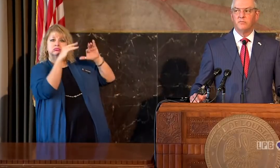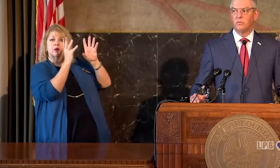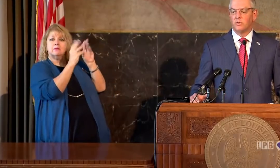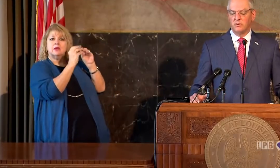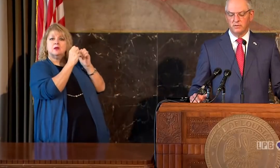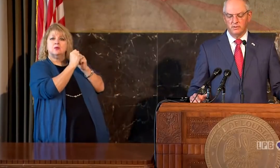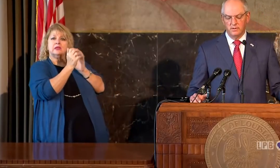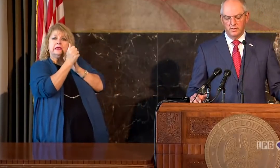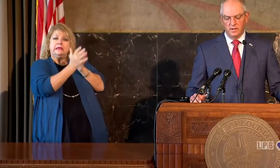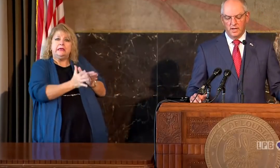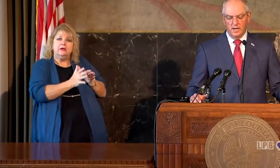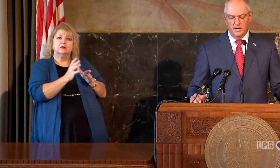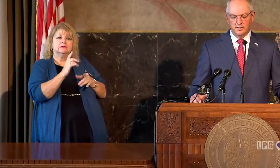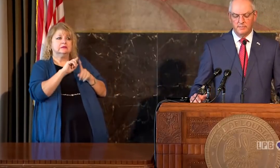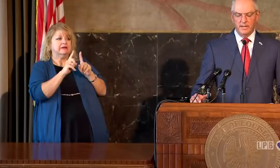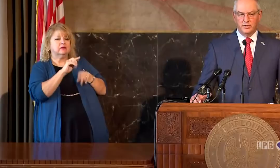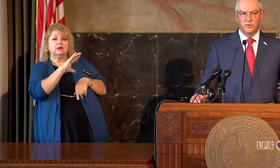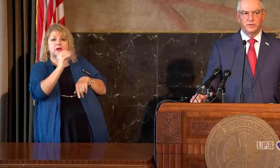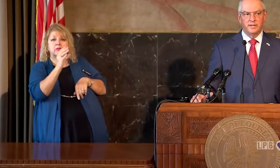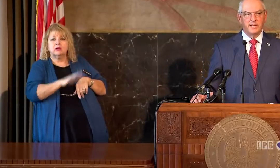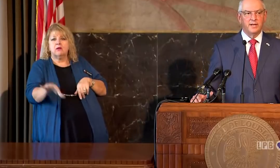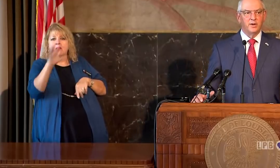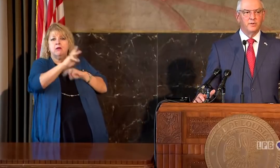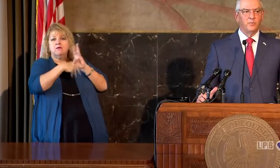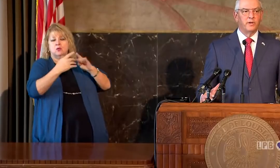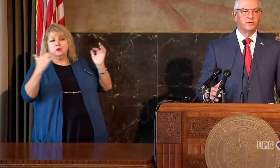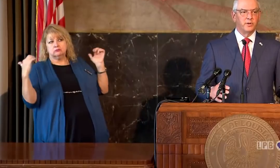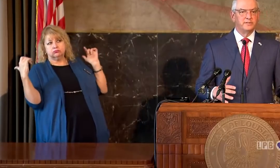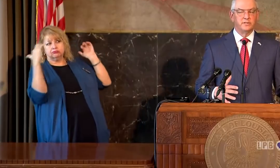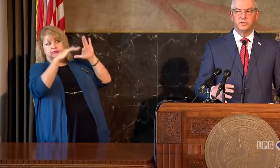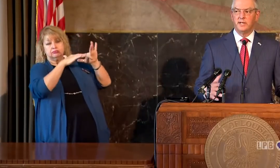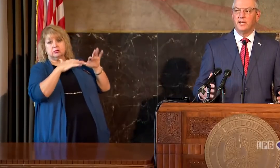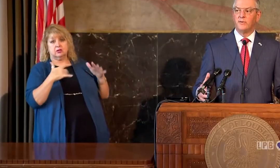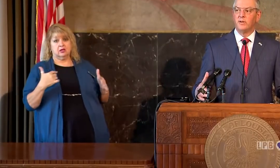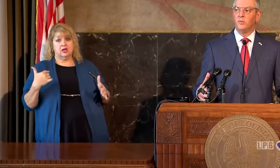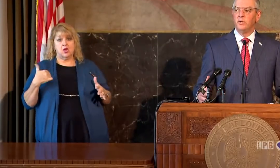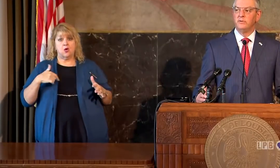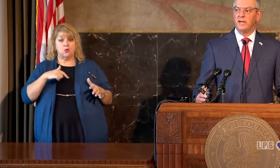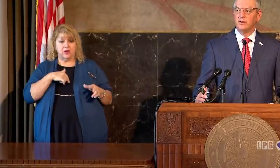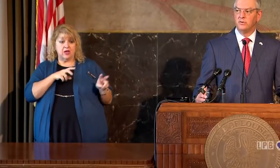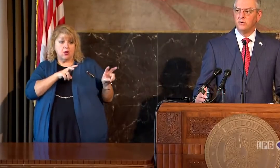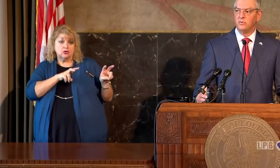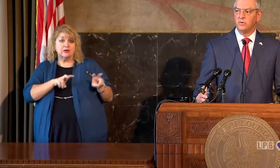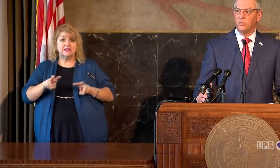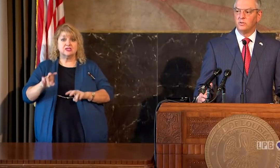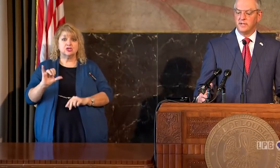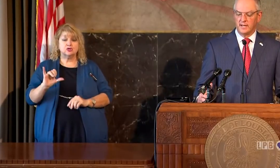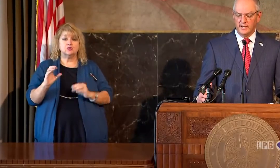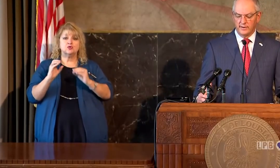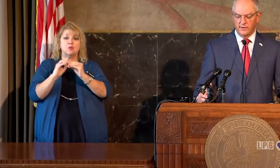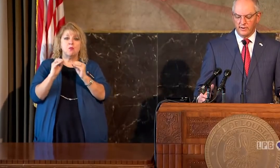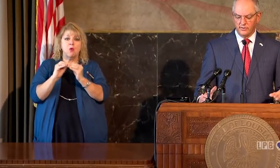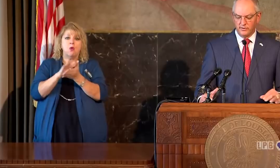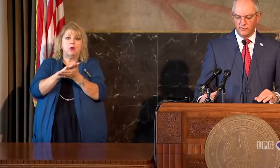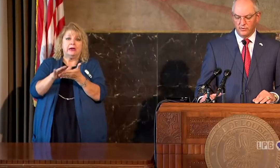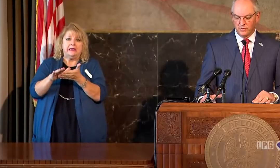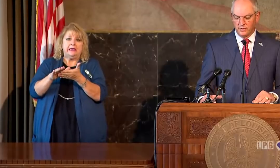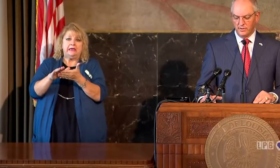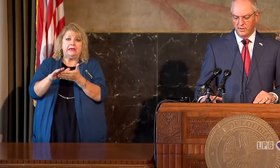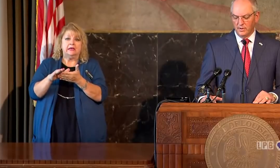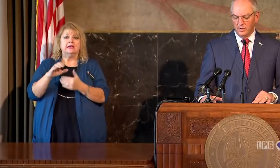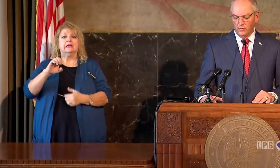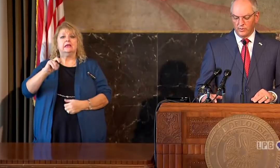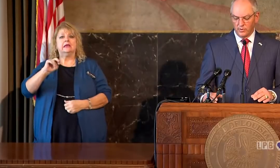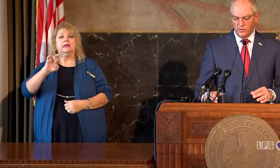from all over the world. To make sure that they know that we are transitioning here in Louisiana too towards a cleaner energy